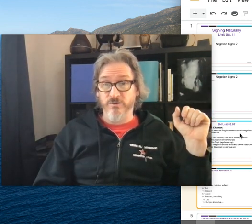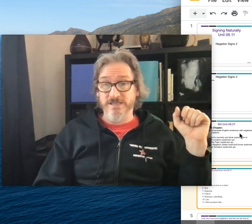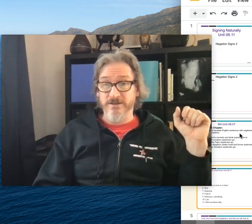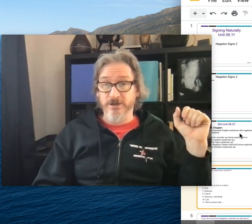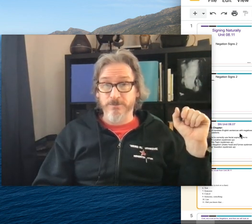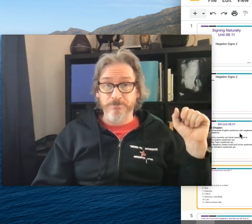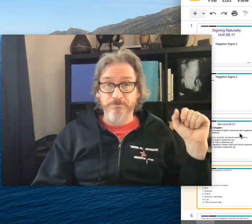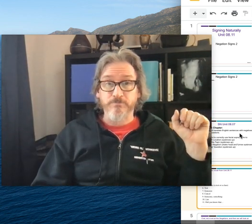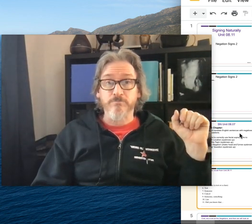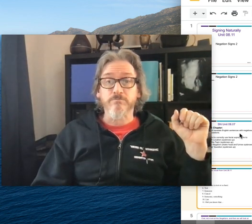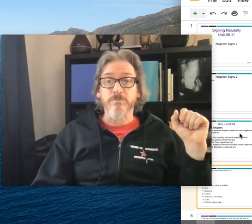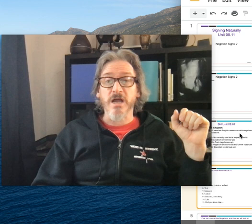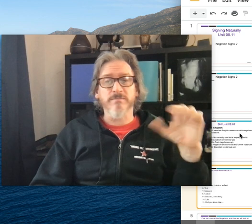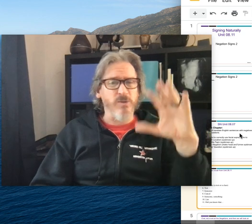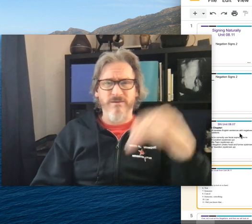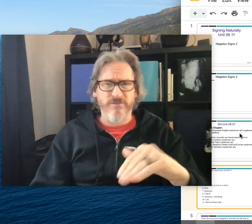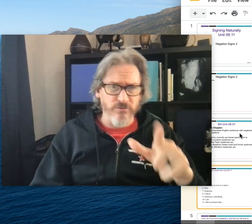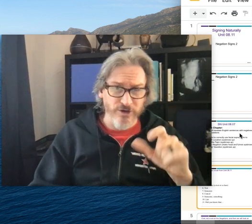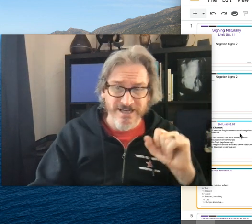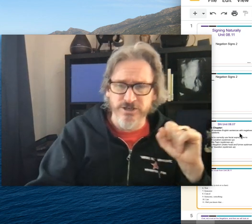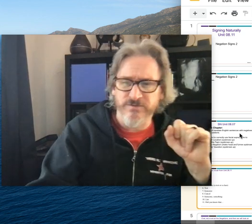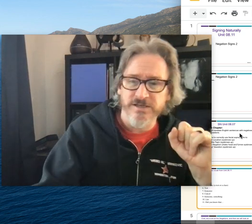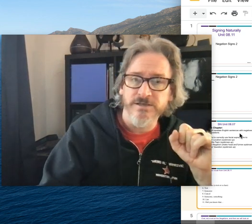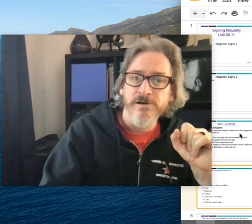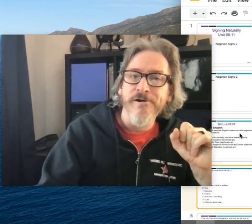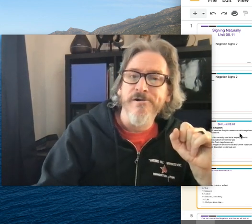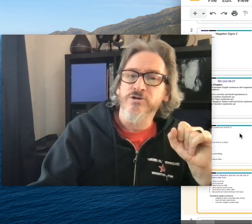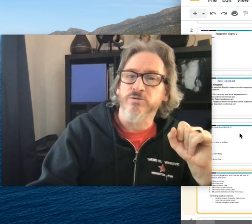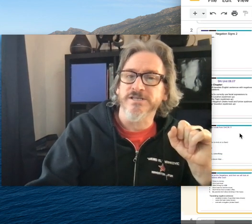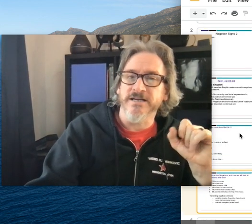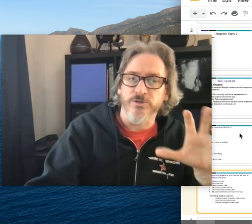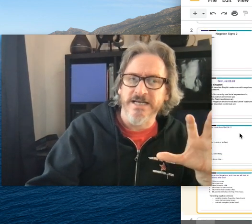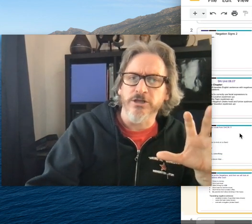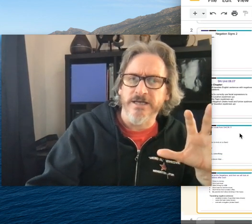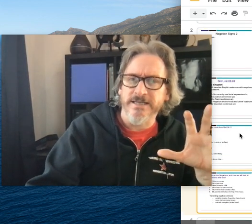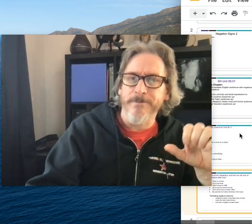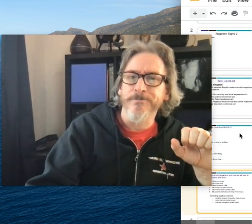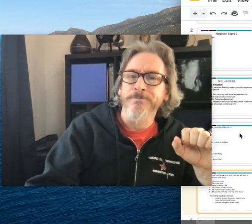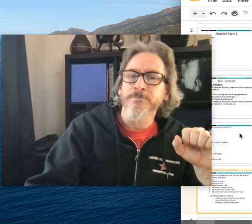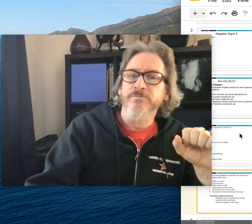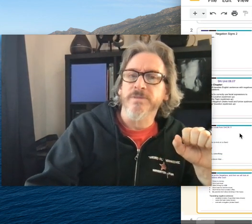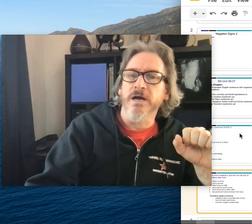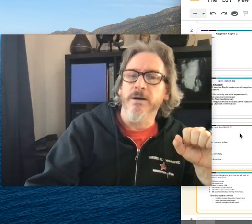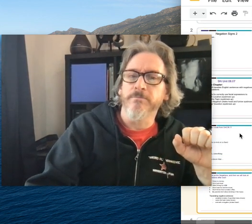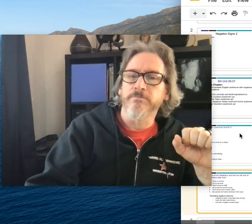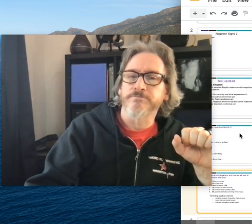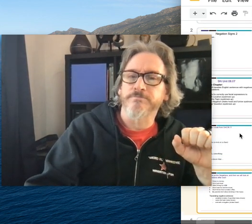we have those in there. So I have a video for each of these towards the end, so take a look at that.